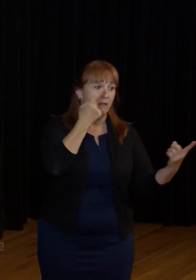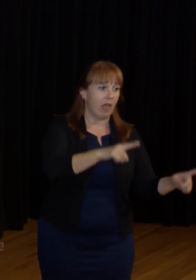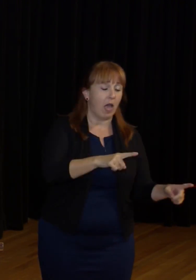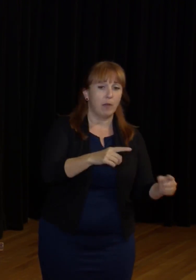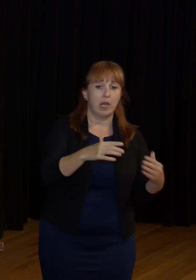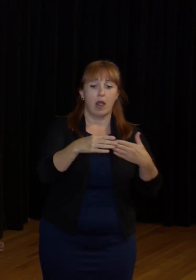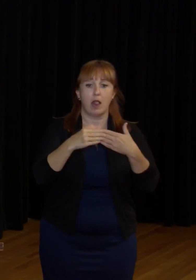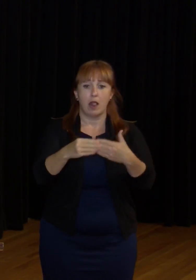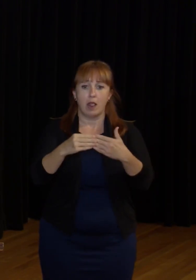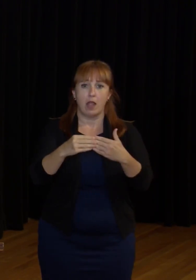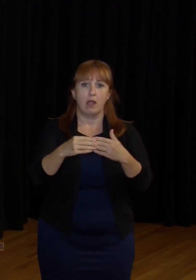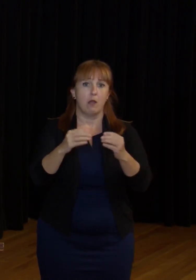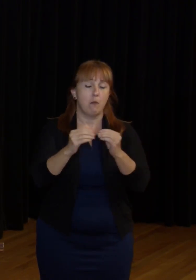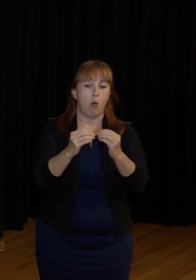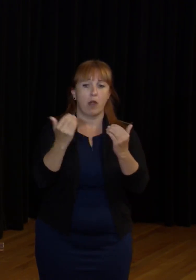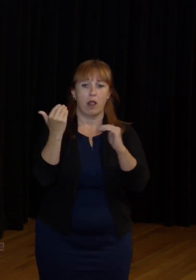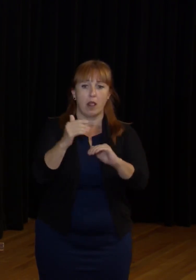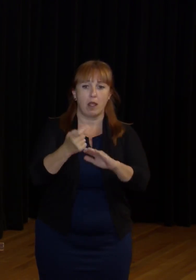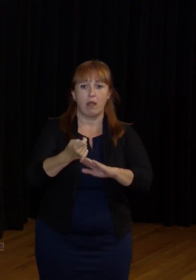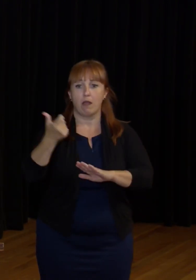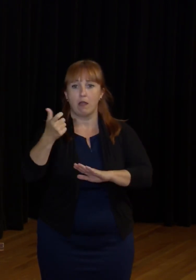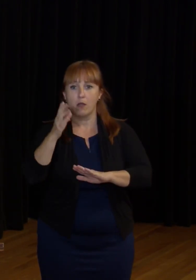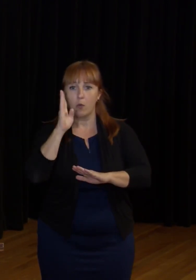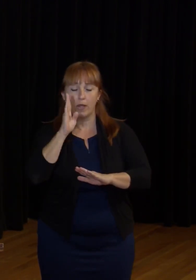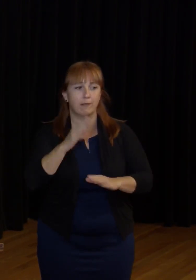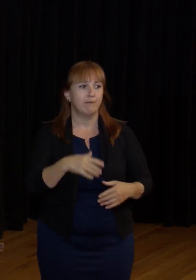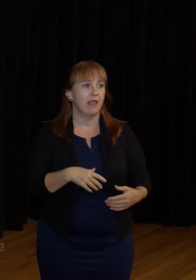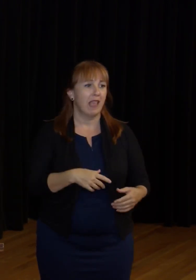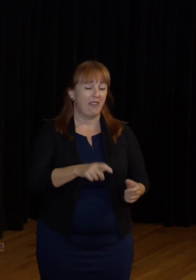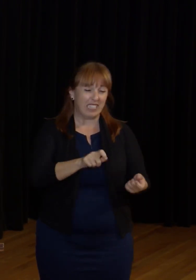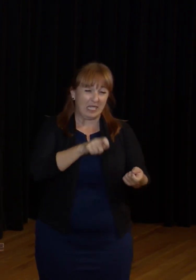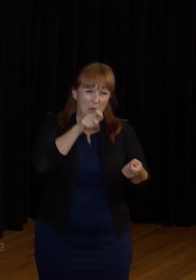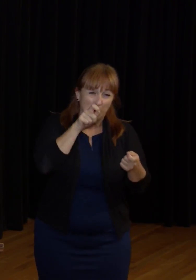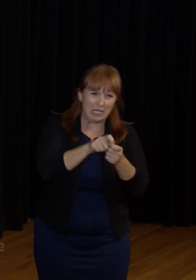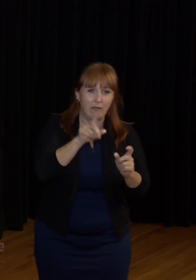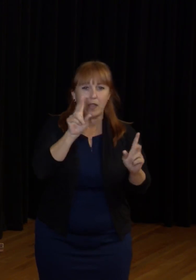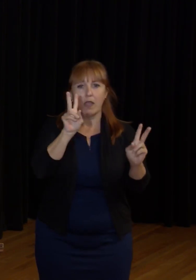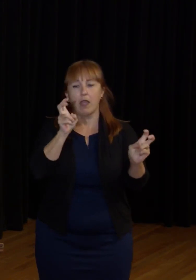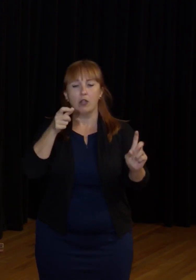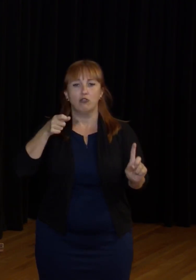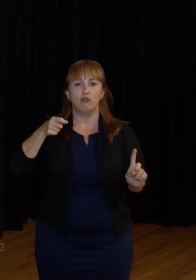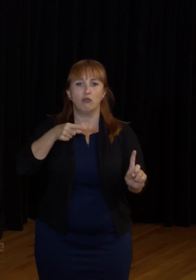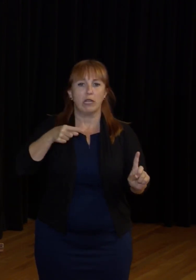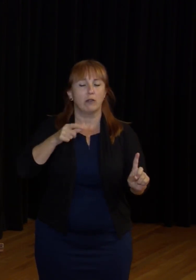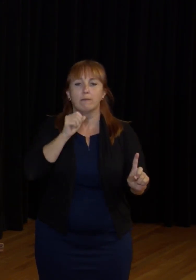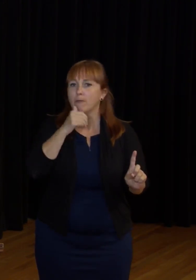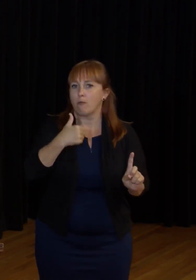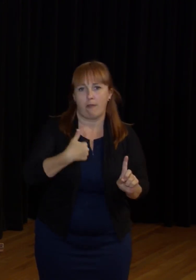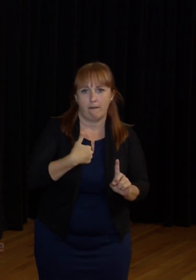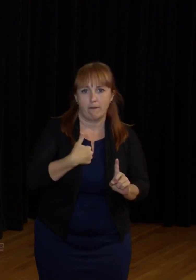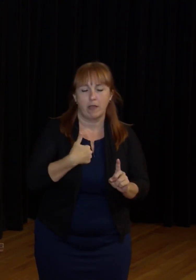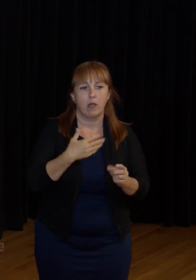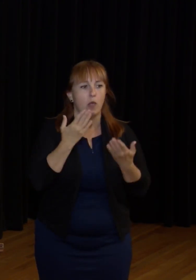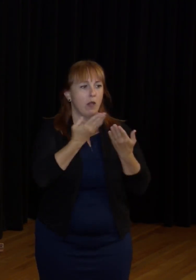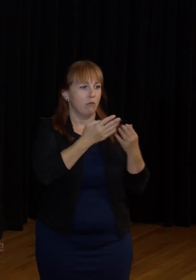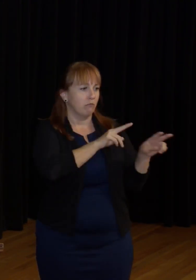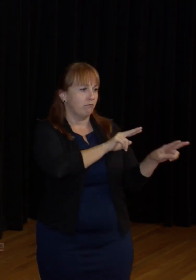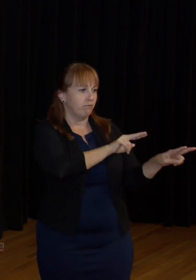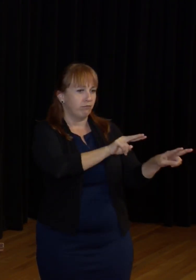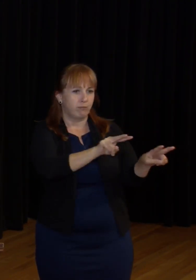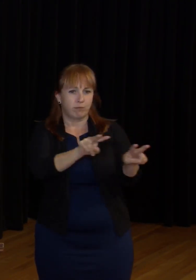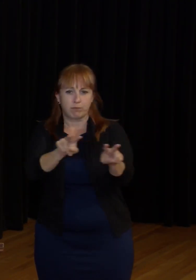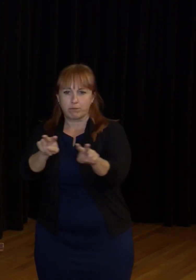any concrete numbers you're looking at? Yeah. No, we don't have any hard triggers. That's why I said it's going to be a broad sense of our, obviously,